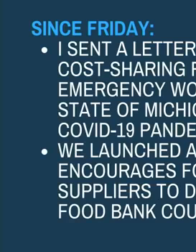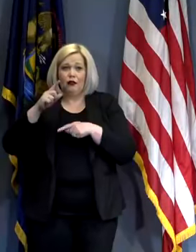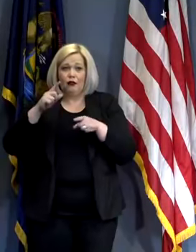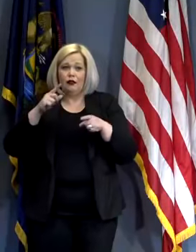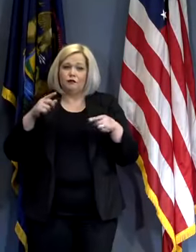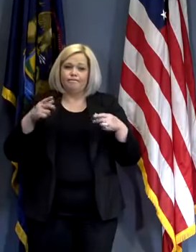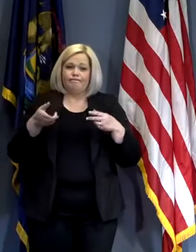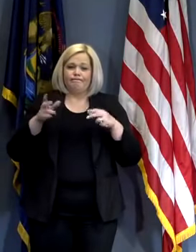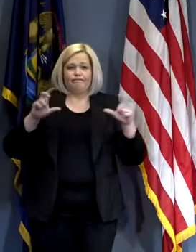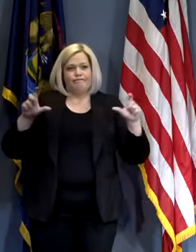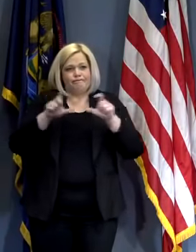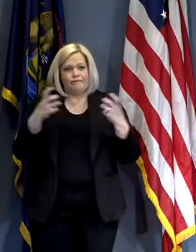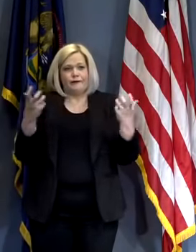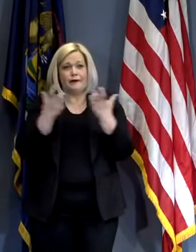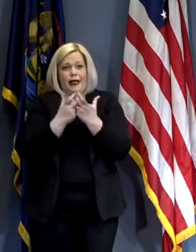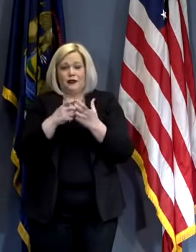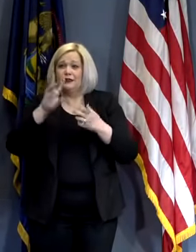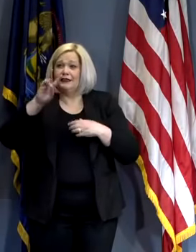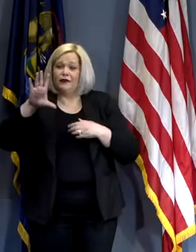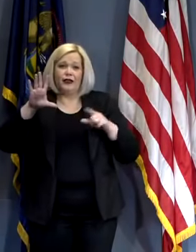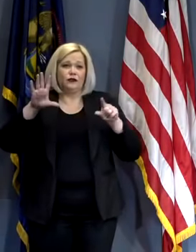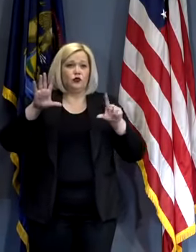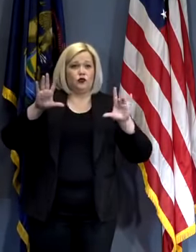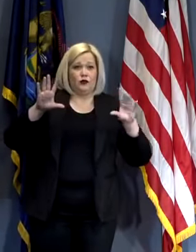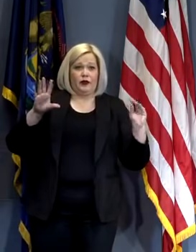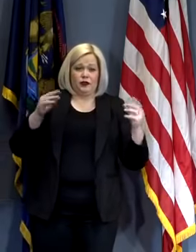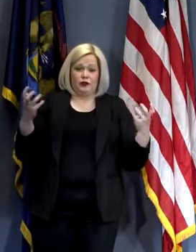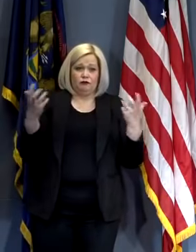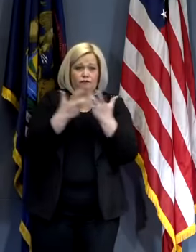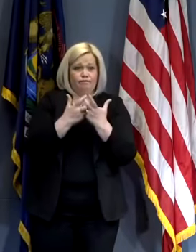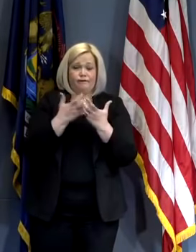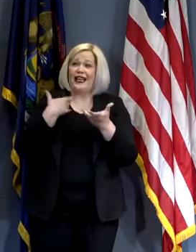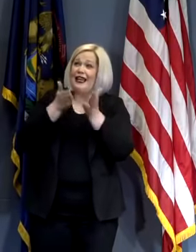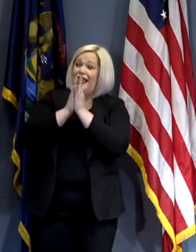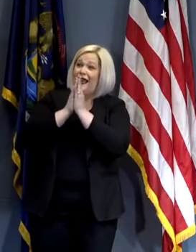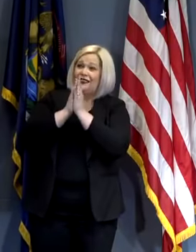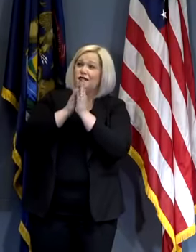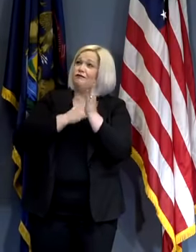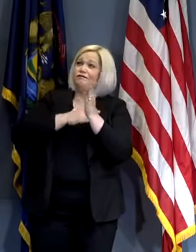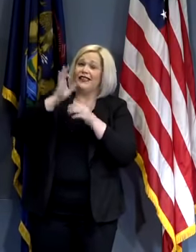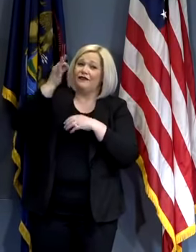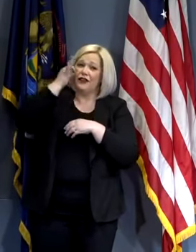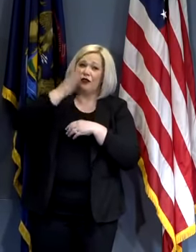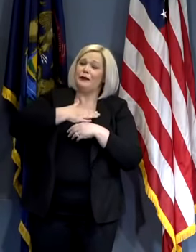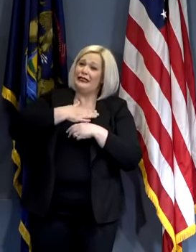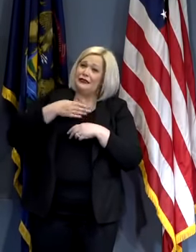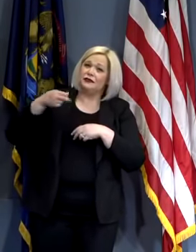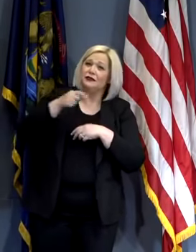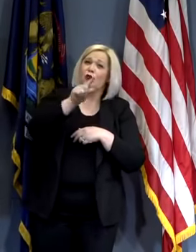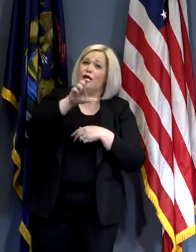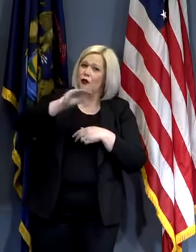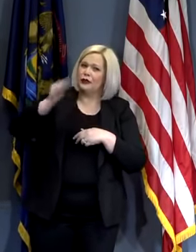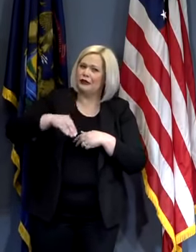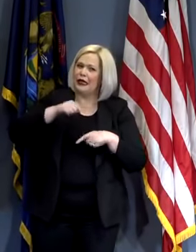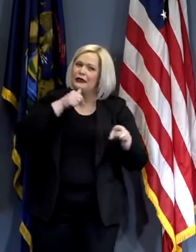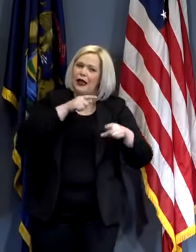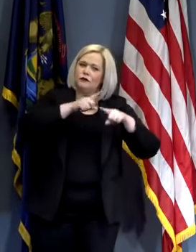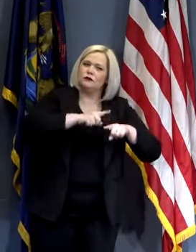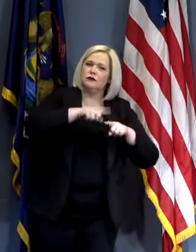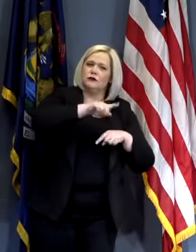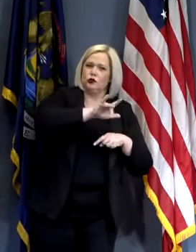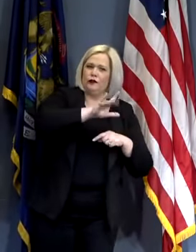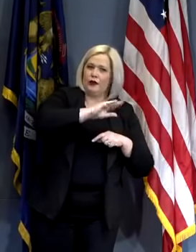25%. I'm requesting that FEMA increase the federal cost share to 100%. They are authorized to increase